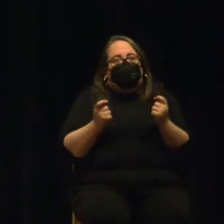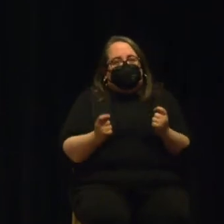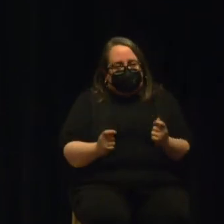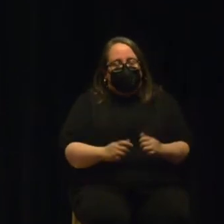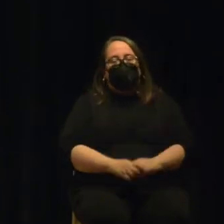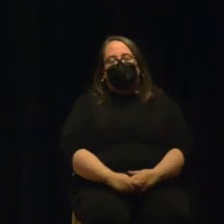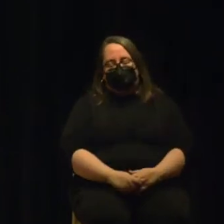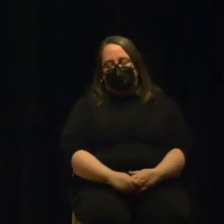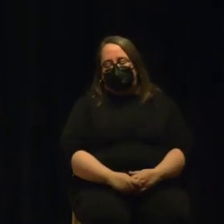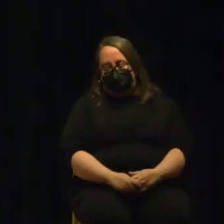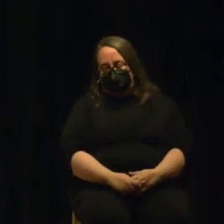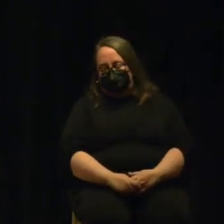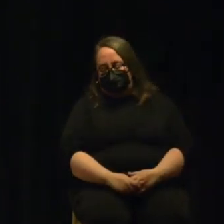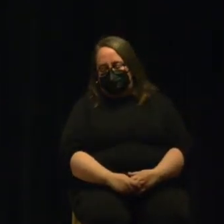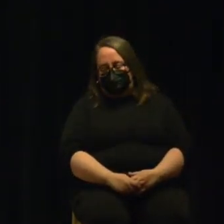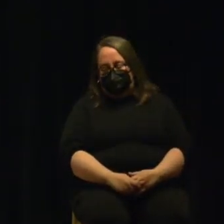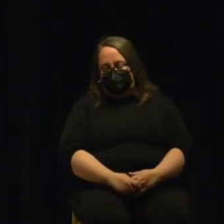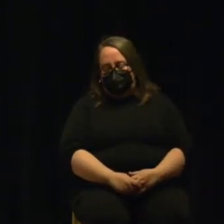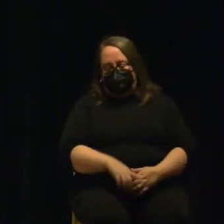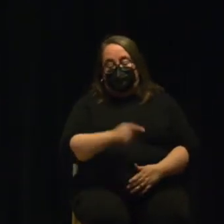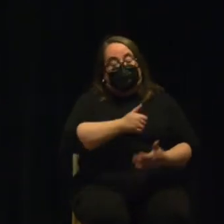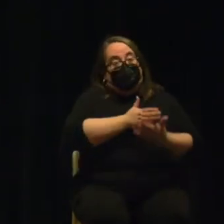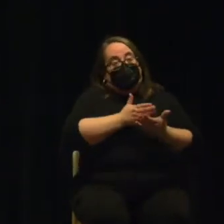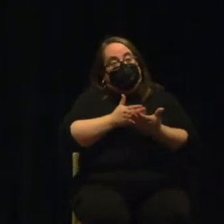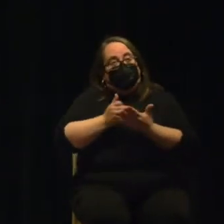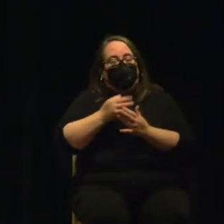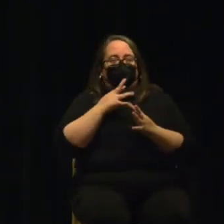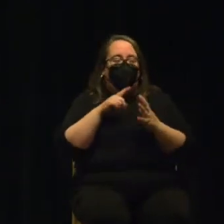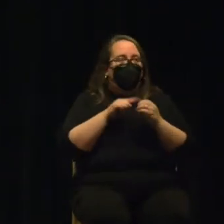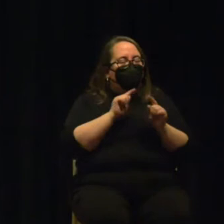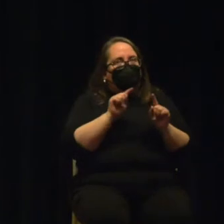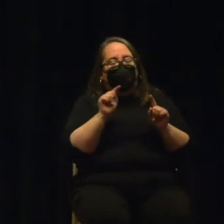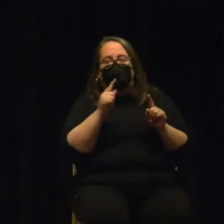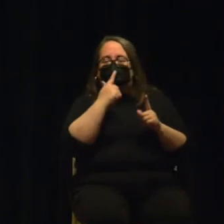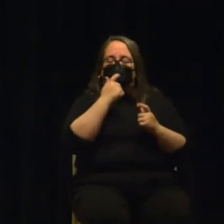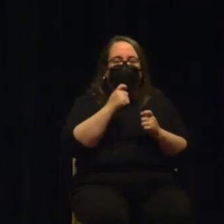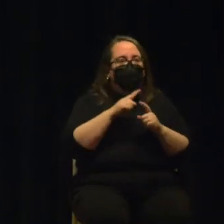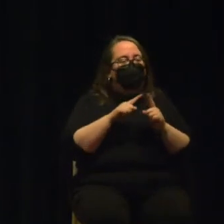those kind of those little bits and pieces, like we're talking about, that were just so fascinating,